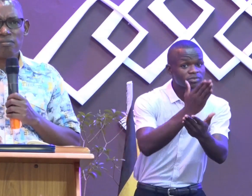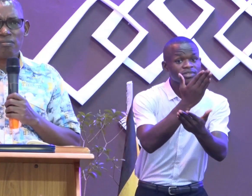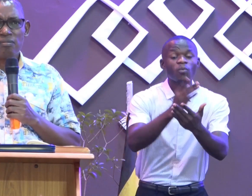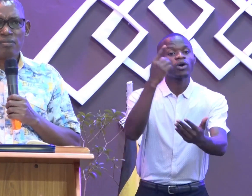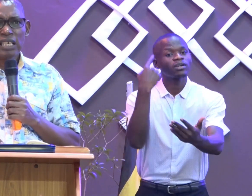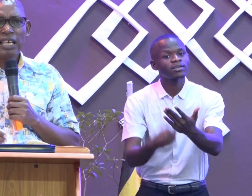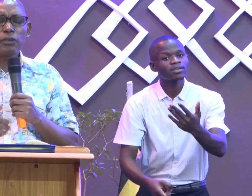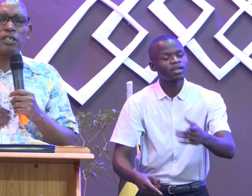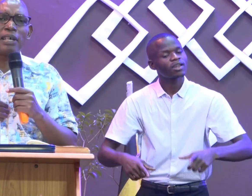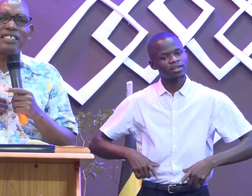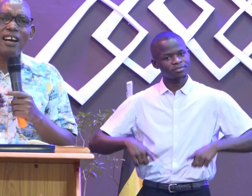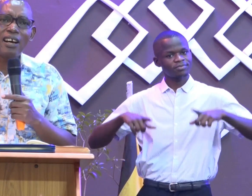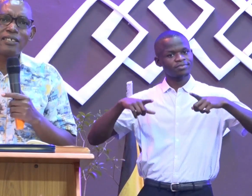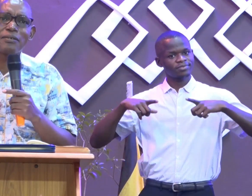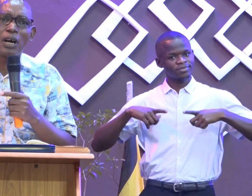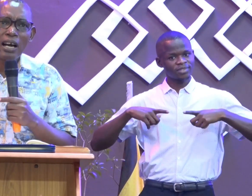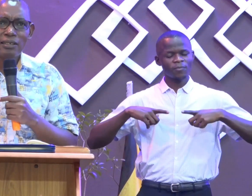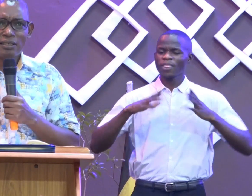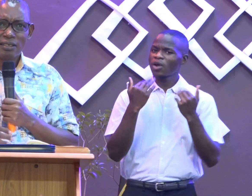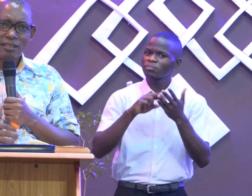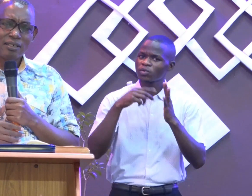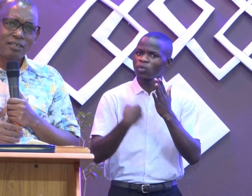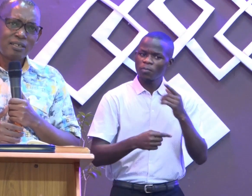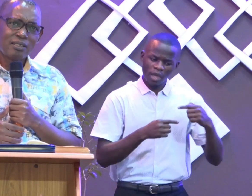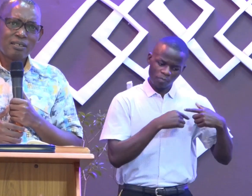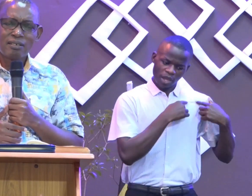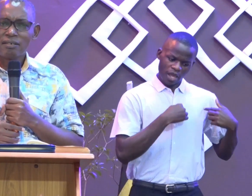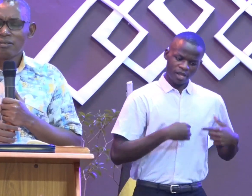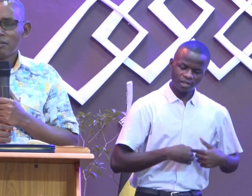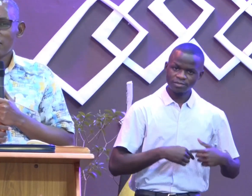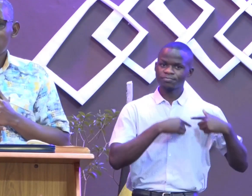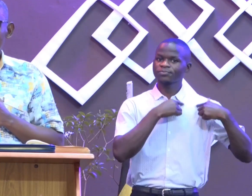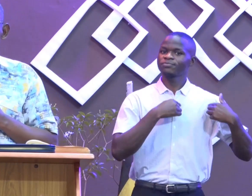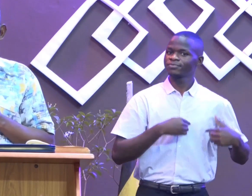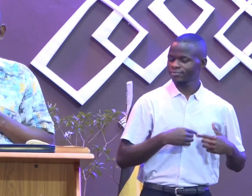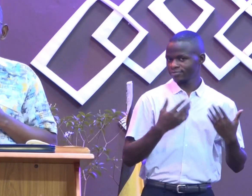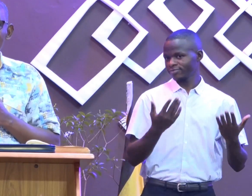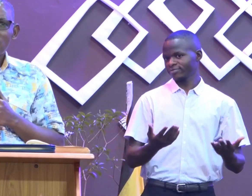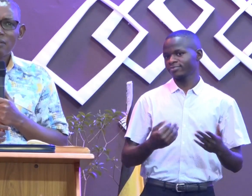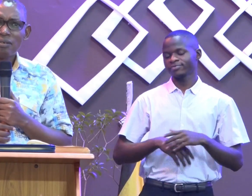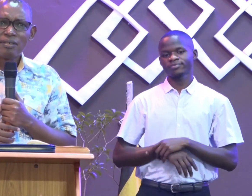He's sharing life. Echo chebaita heart to heart. Chebaita mutima ku mutima.